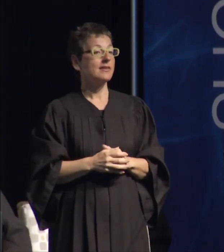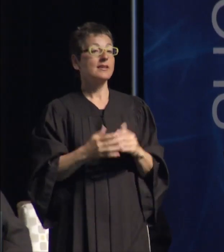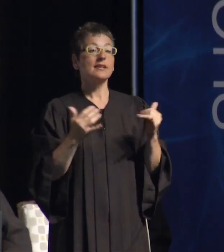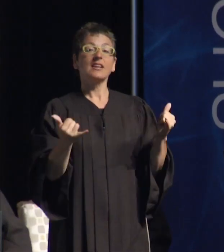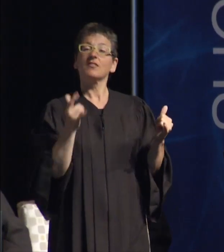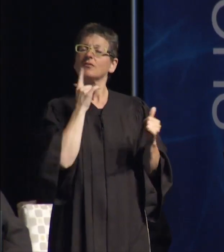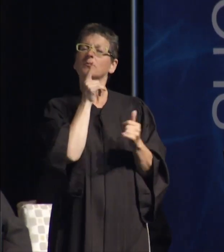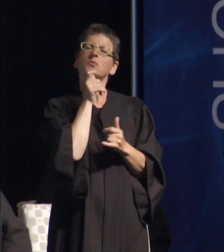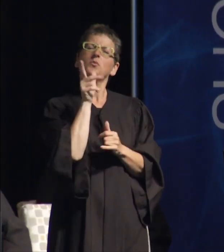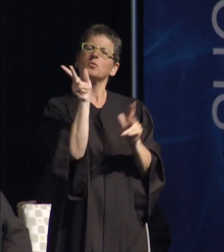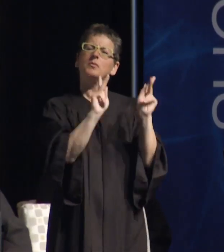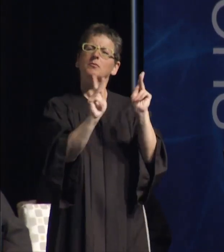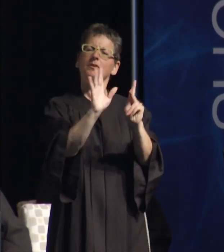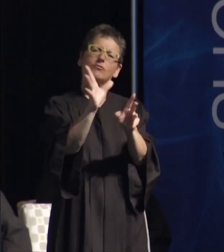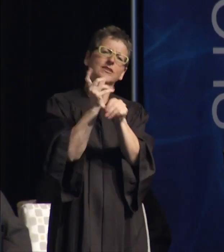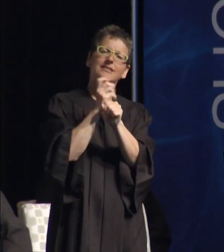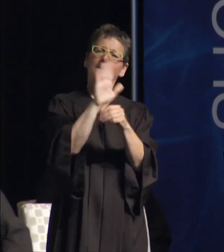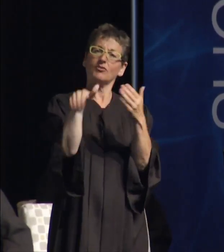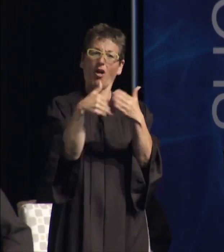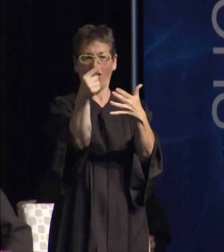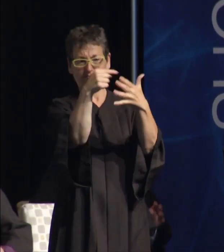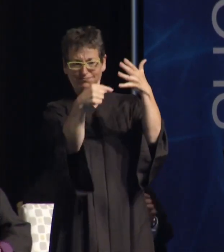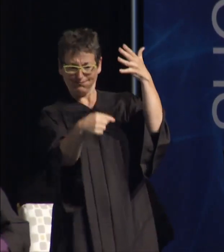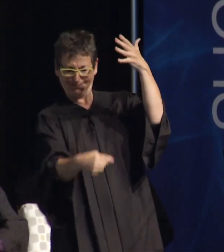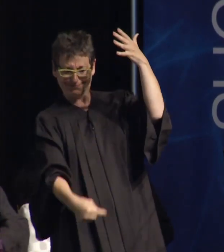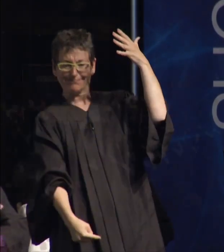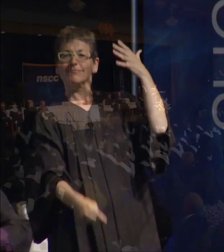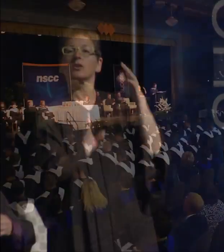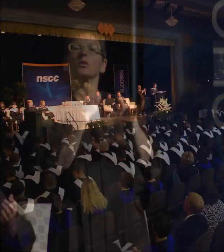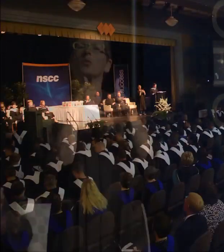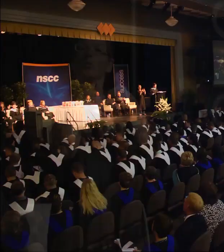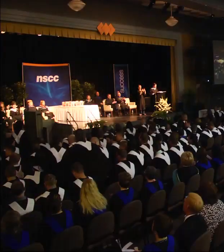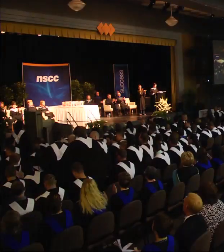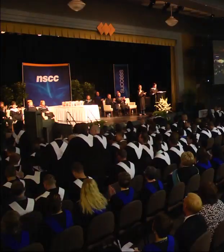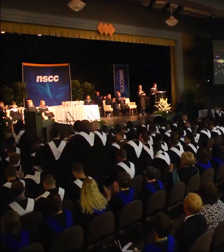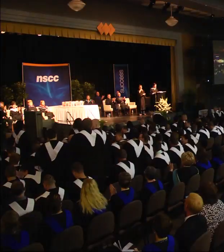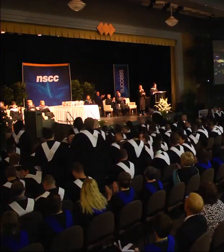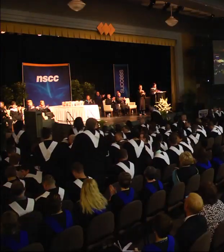of all these awards please stand for a round of applause?